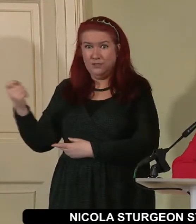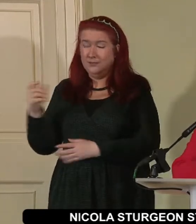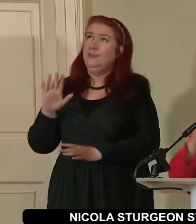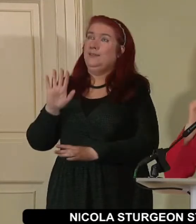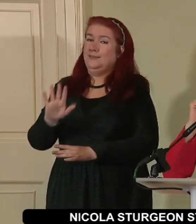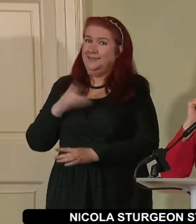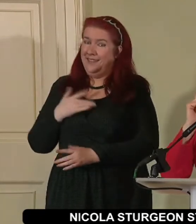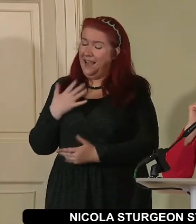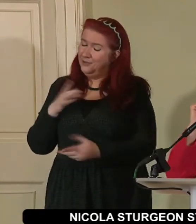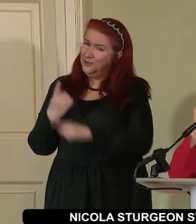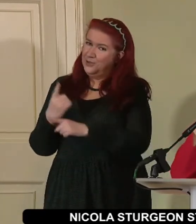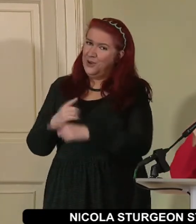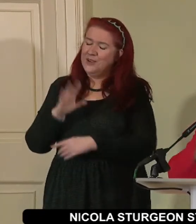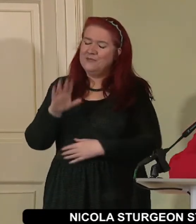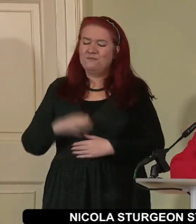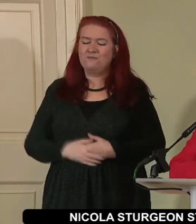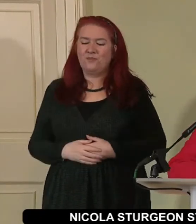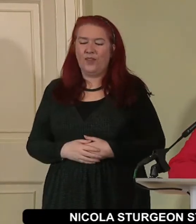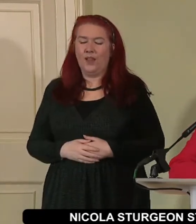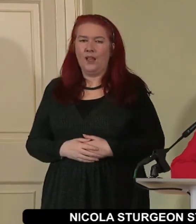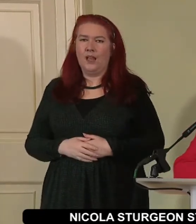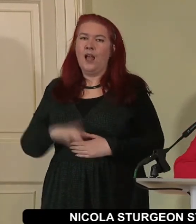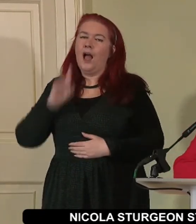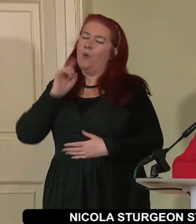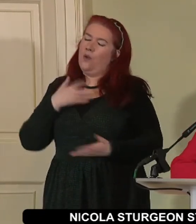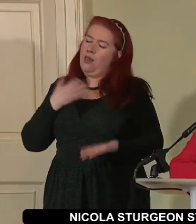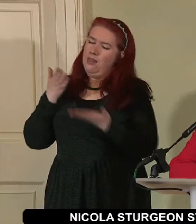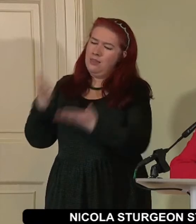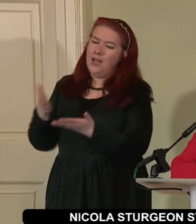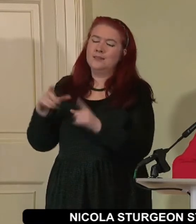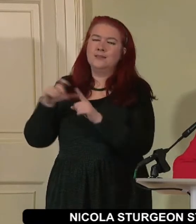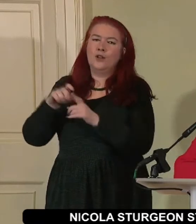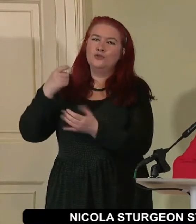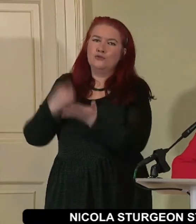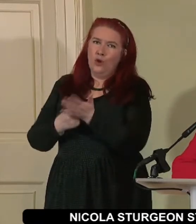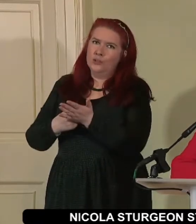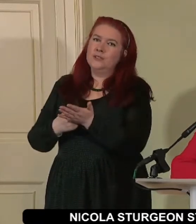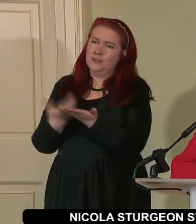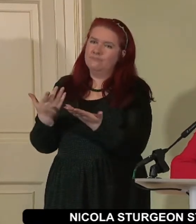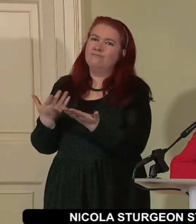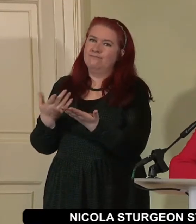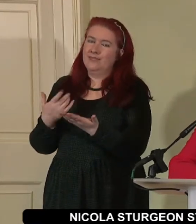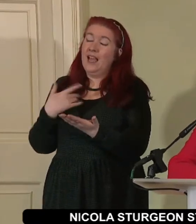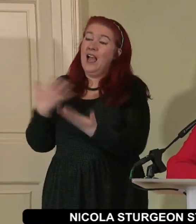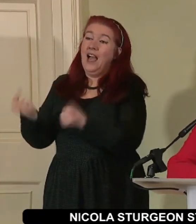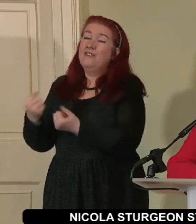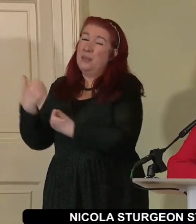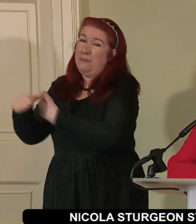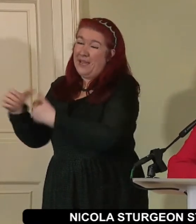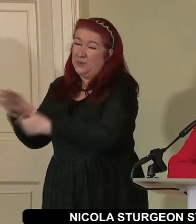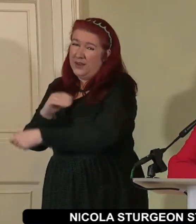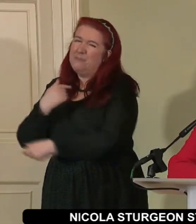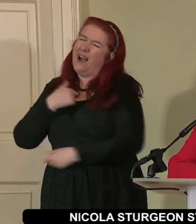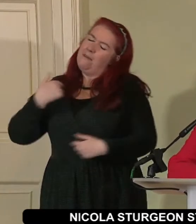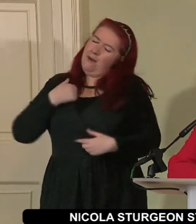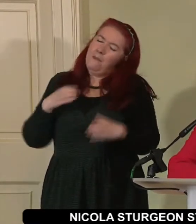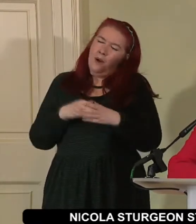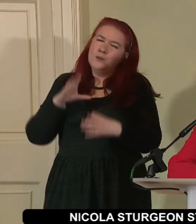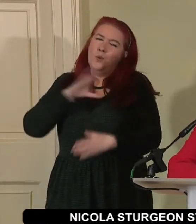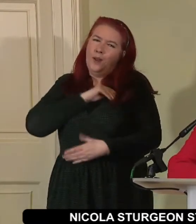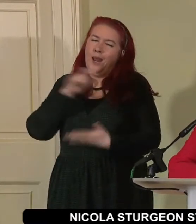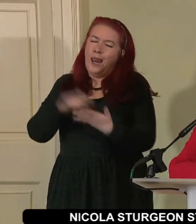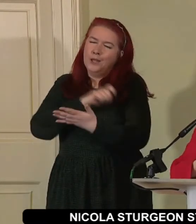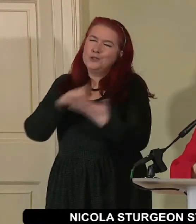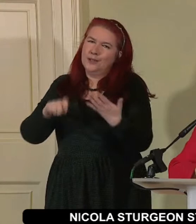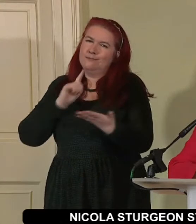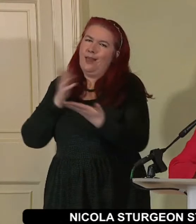there. I will let Mr Ross have the bet. My party will keep winning the elections. On your